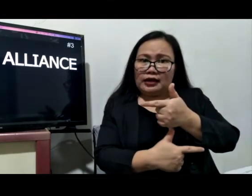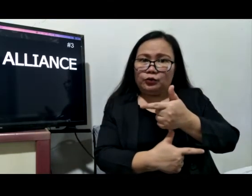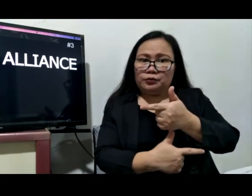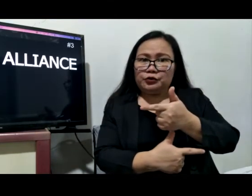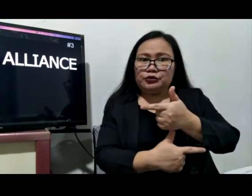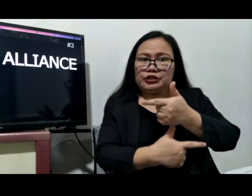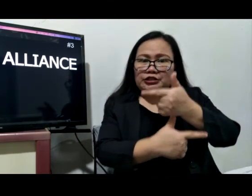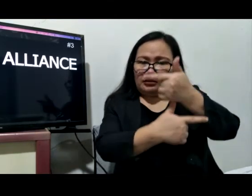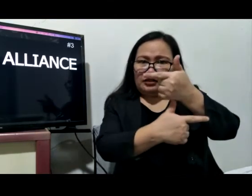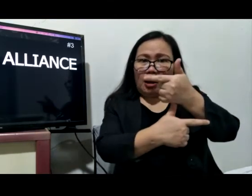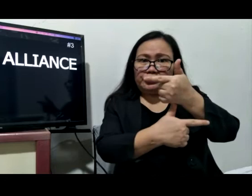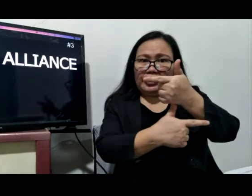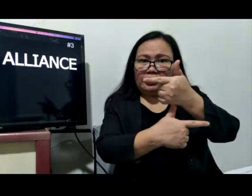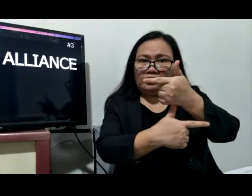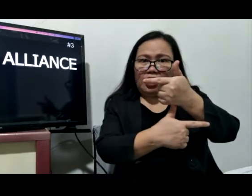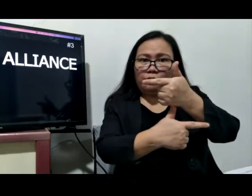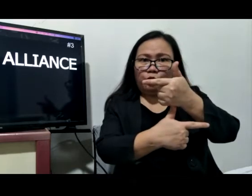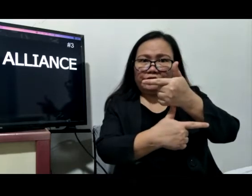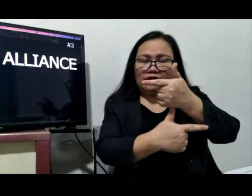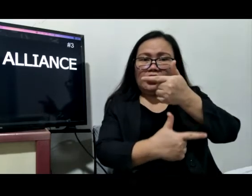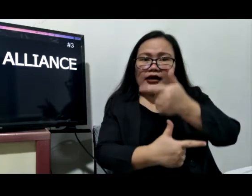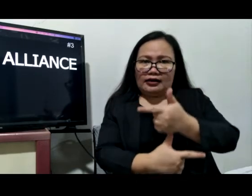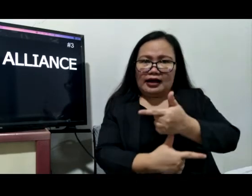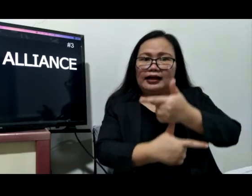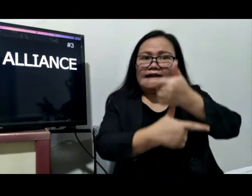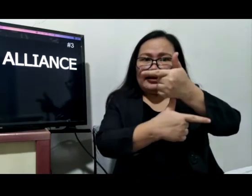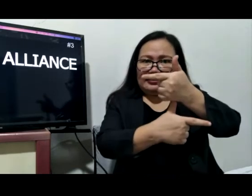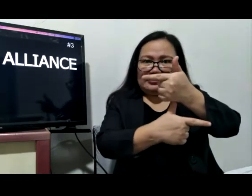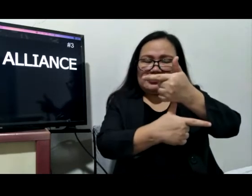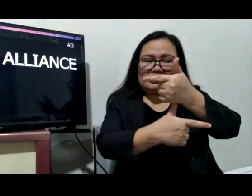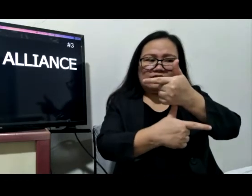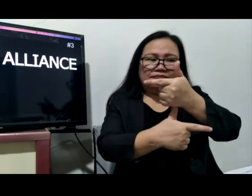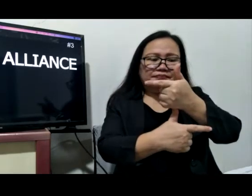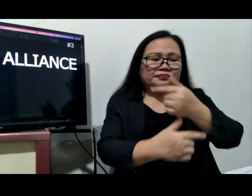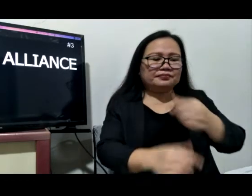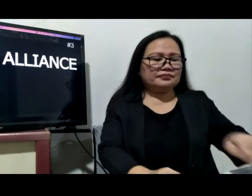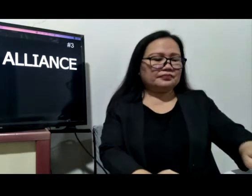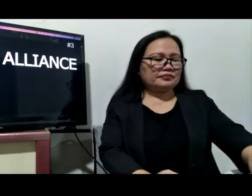will push the upper L upward. Alliance.